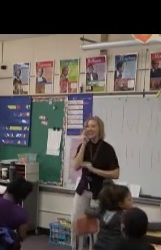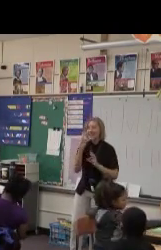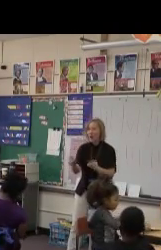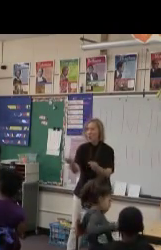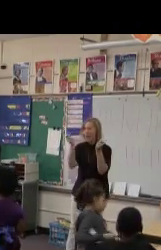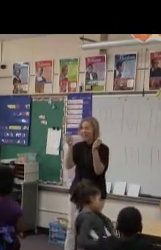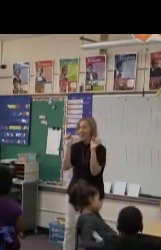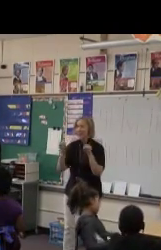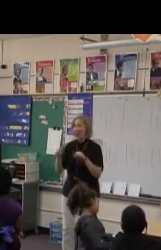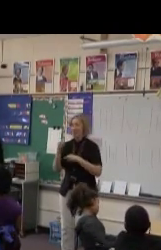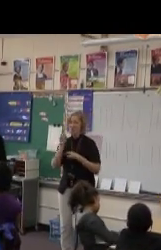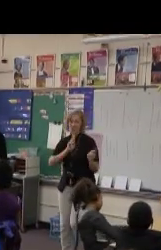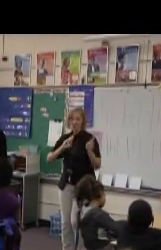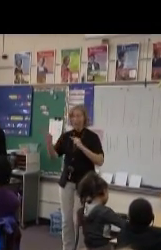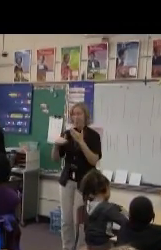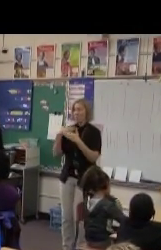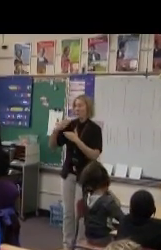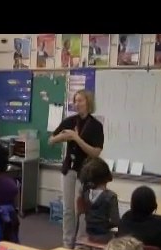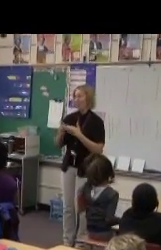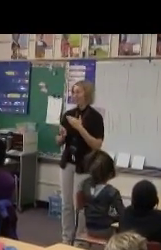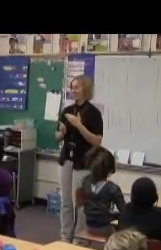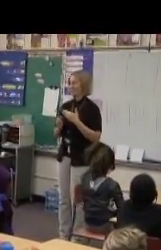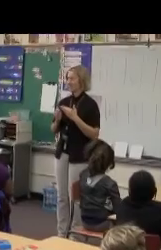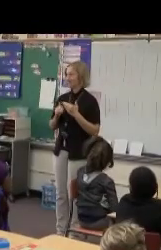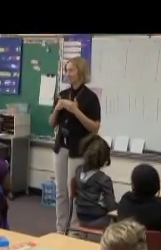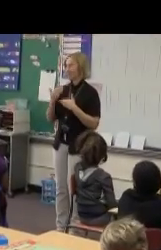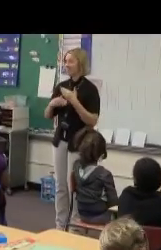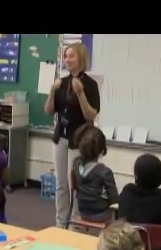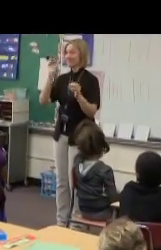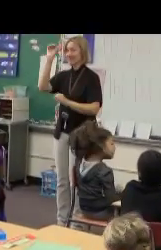can get ready to move on to the next part. In 10,